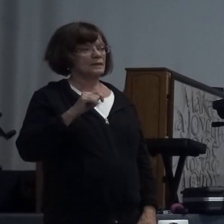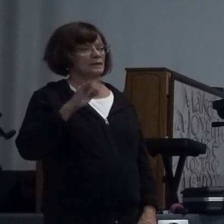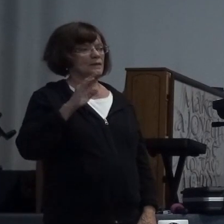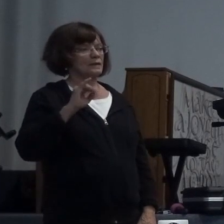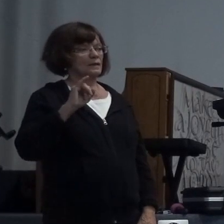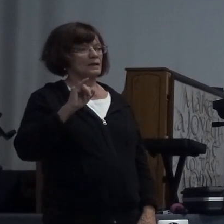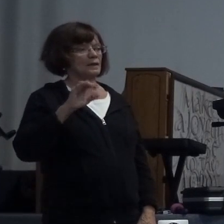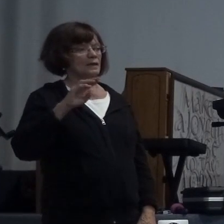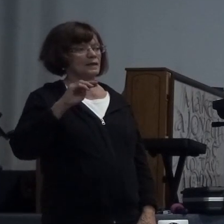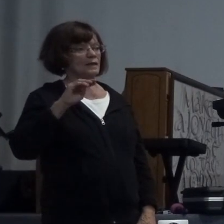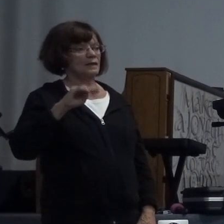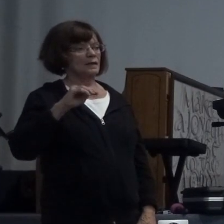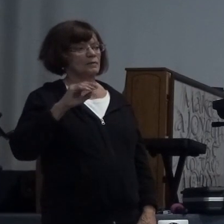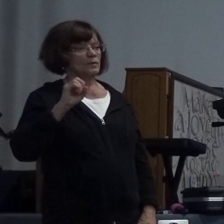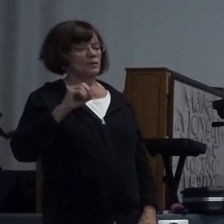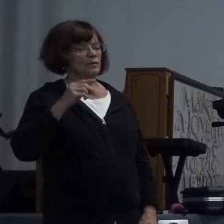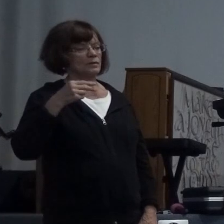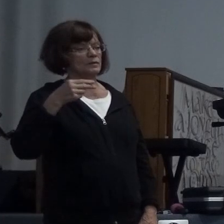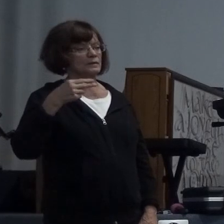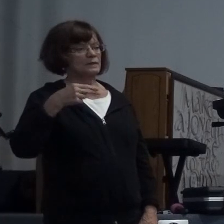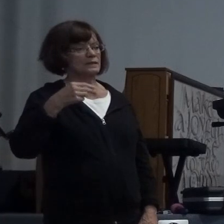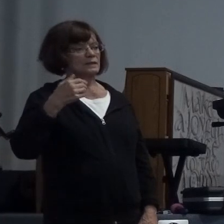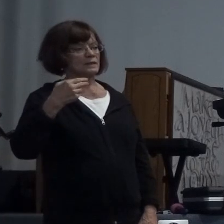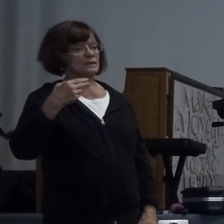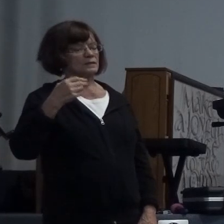1 Timothy 2:1-4. Okay, read that.